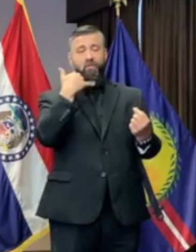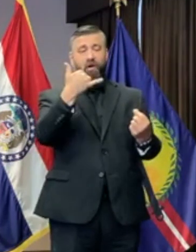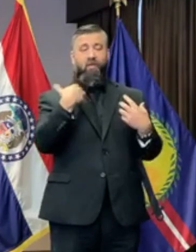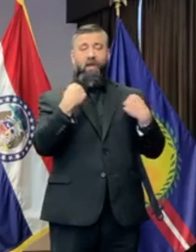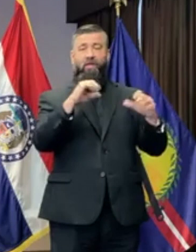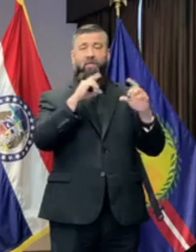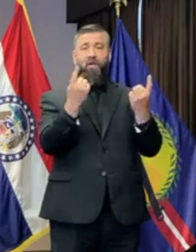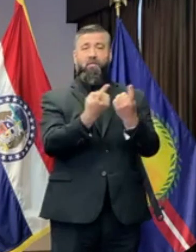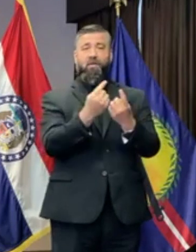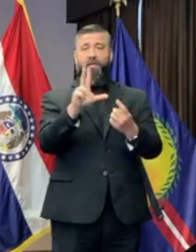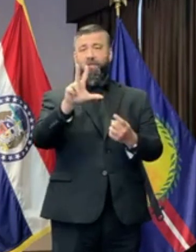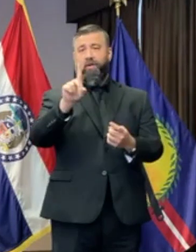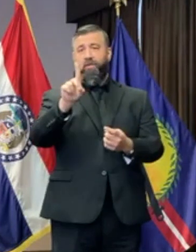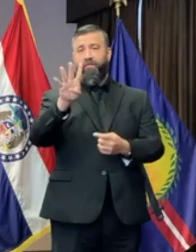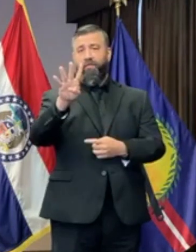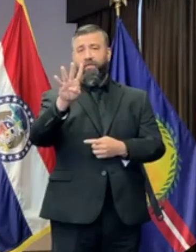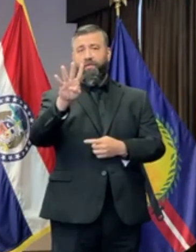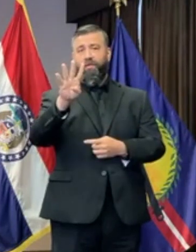at